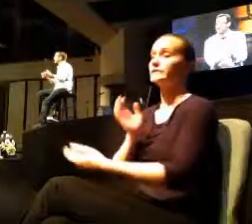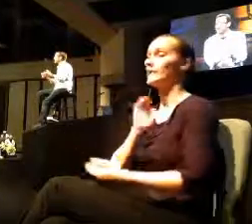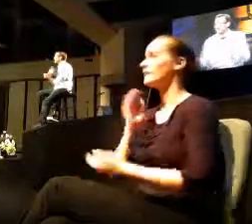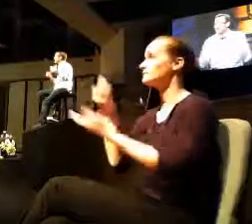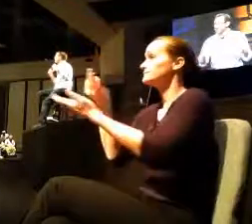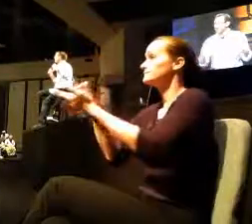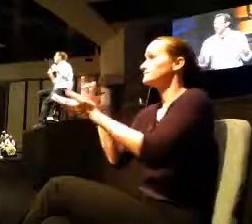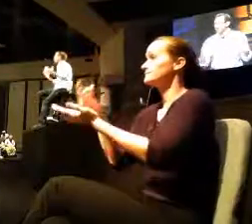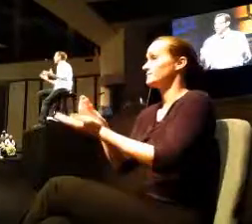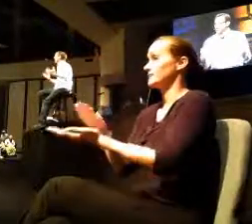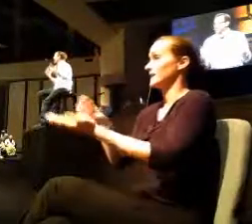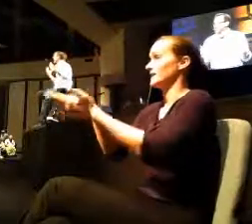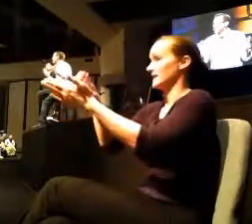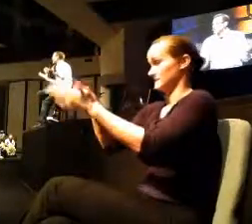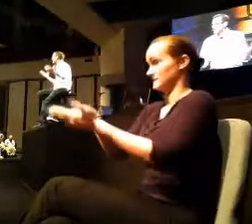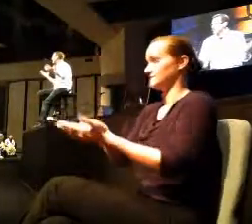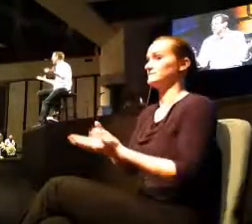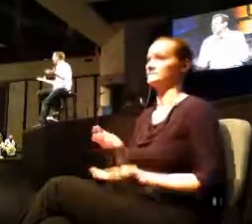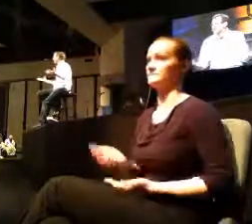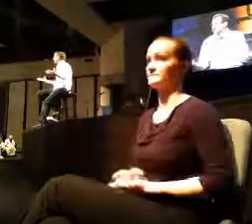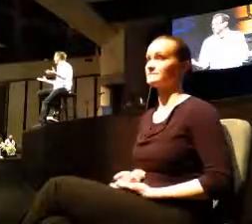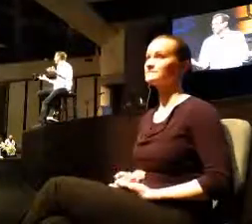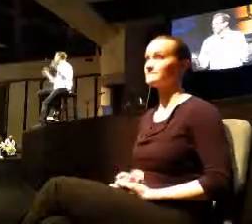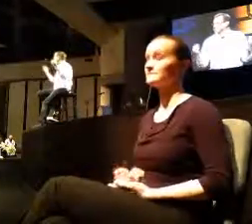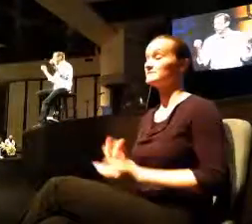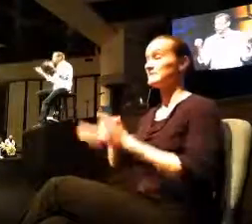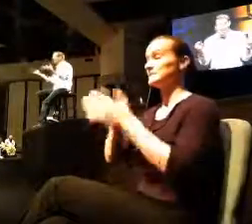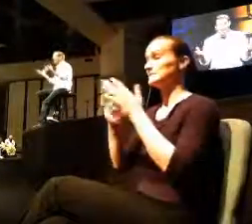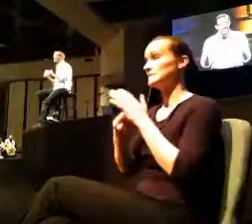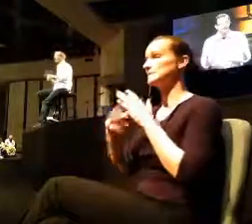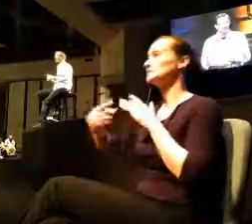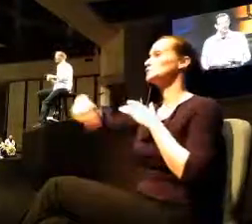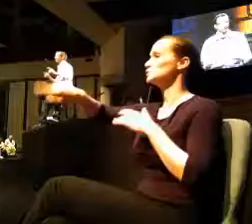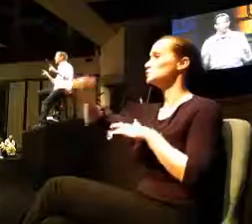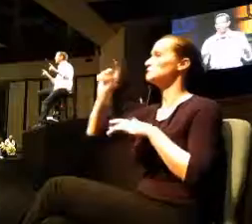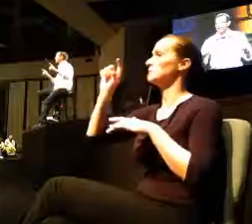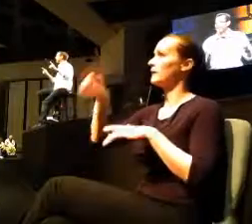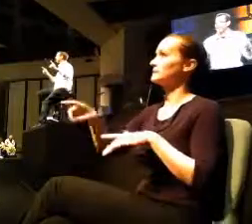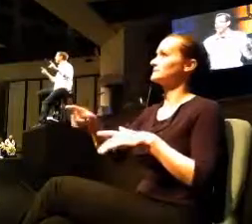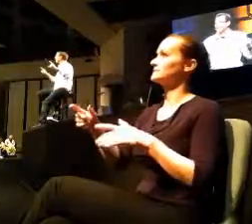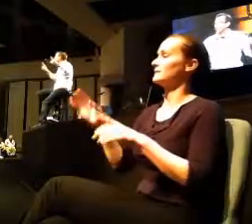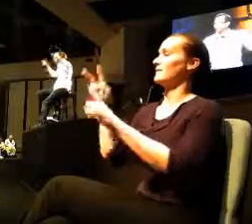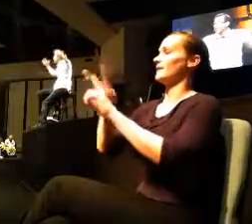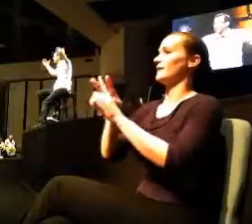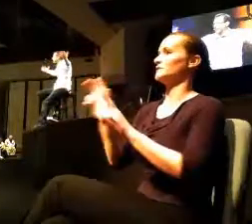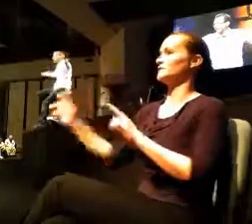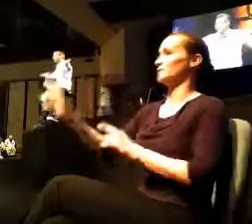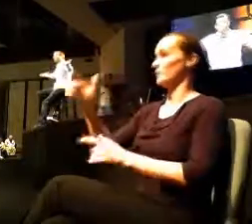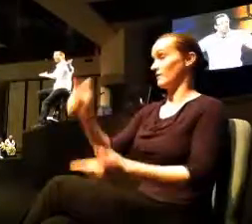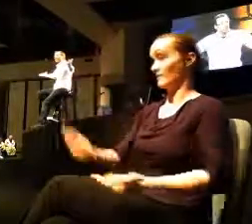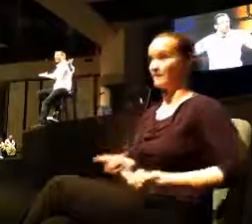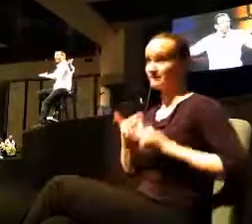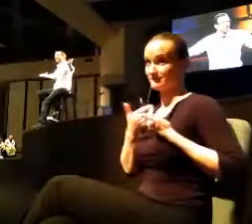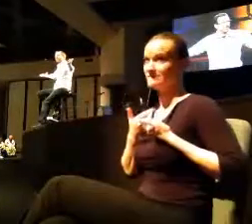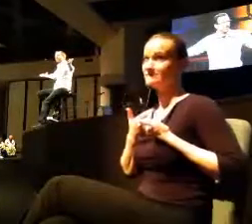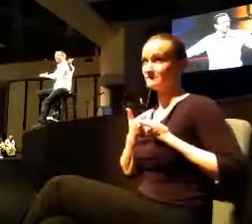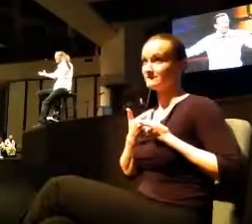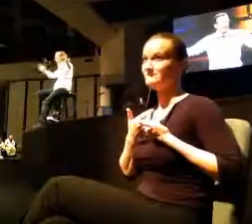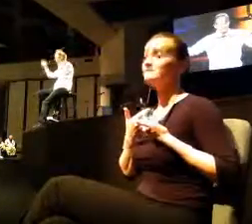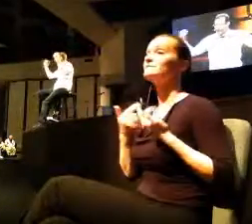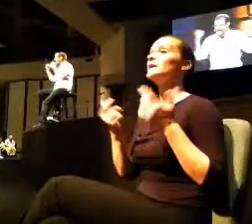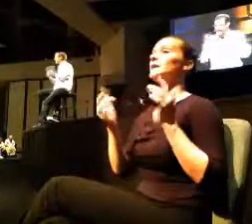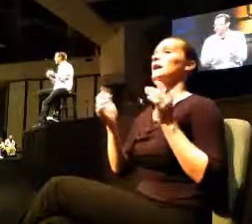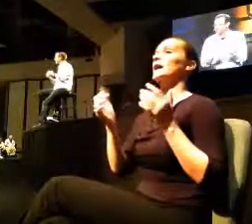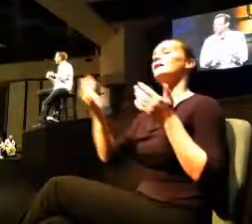have to sustain it with our time. It means taking the time to live that spiritual life in a way that connects with people outside of this